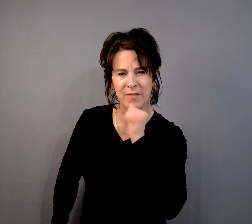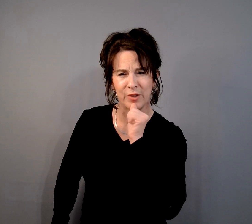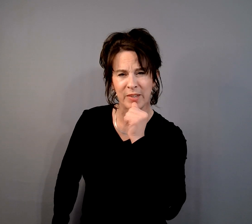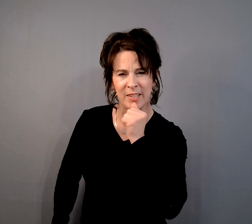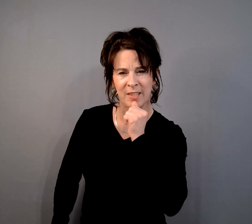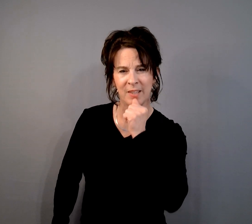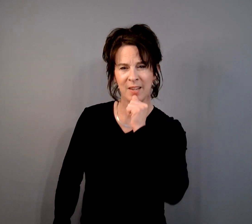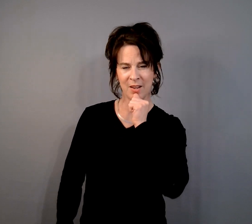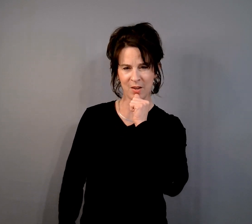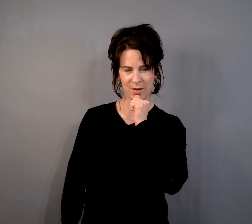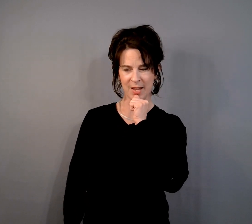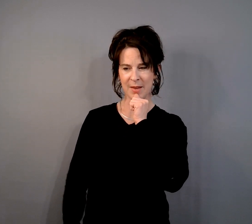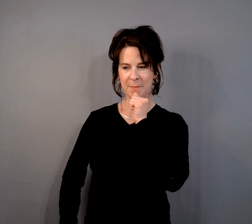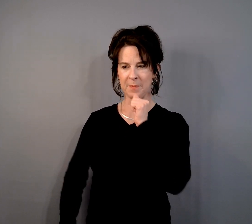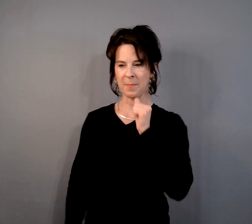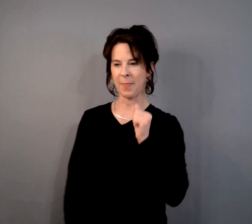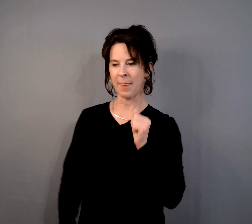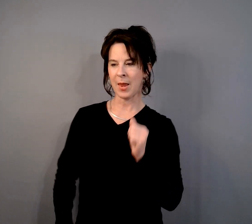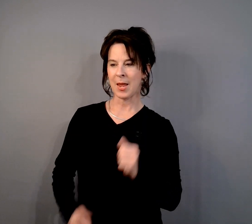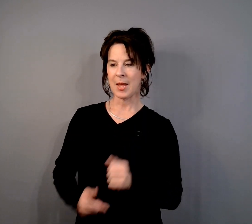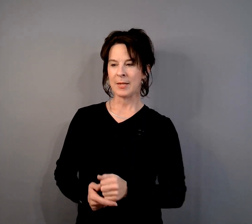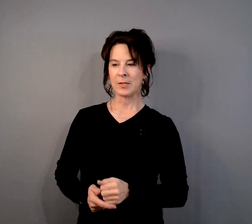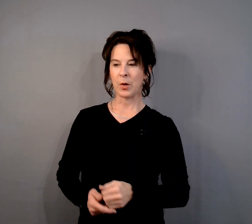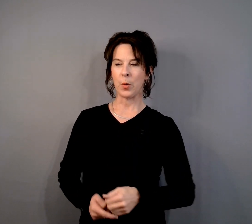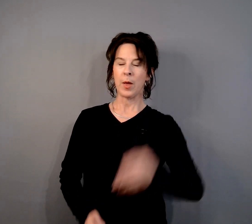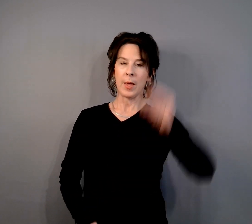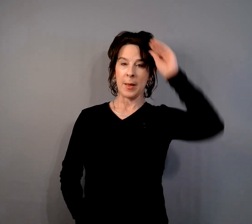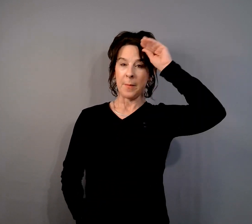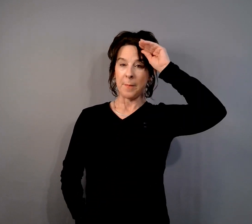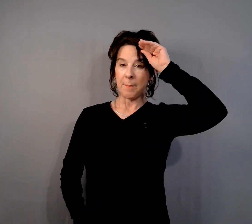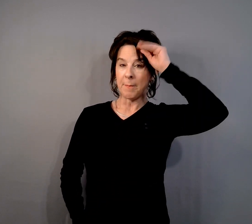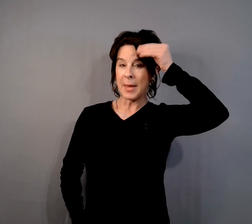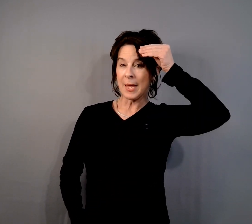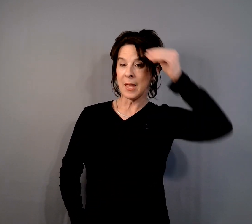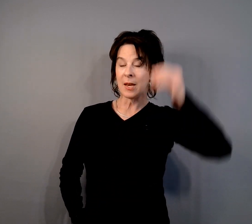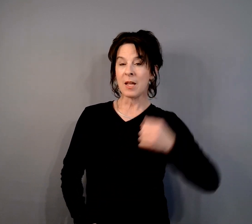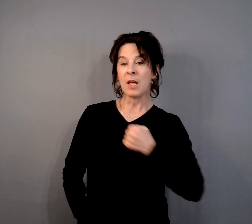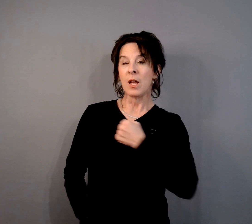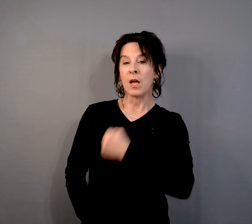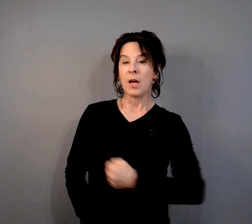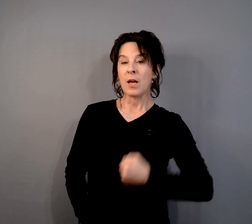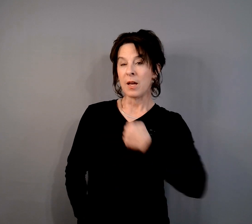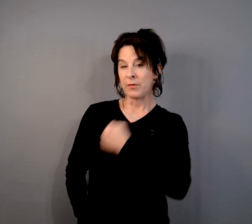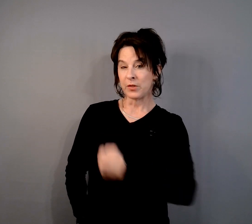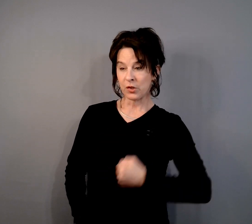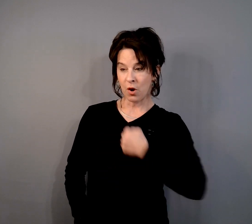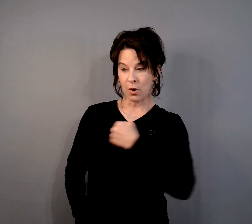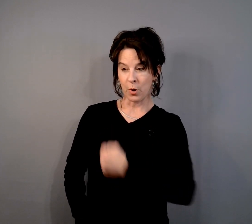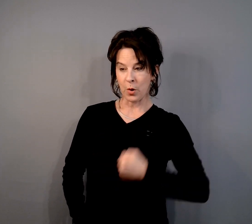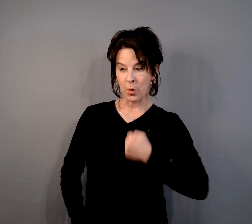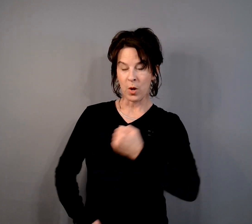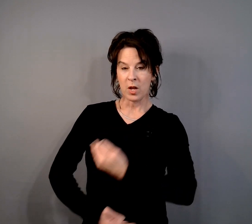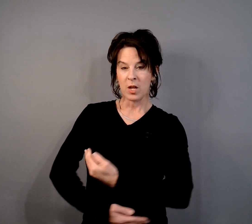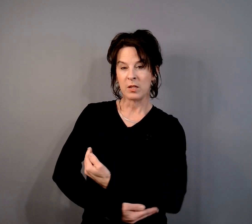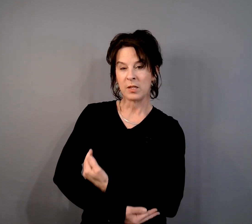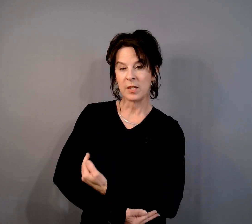suffering, okay? So, man of sorrow,